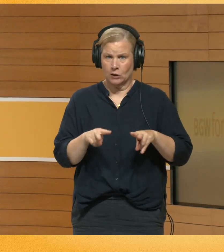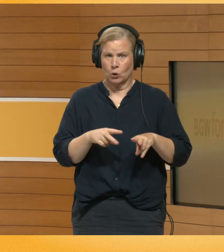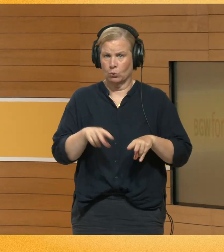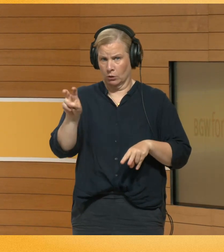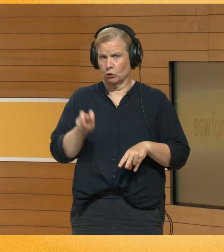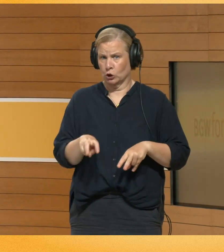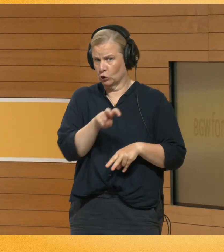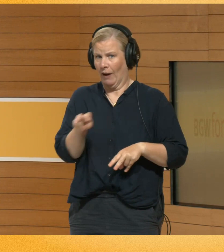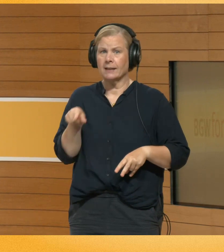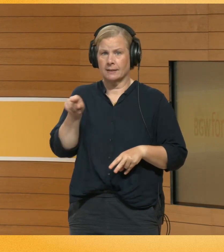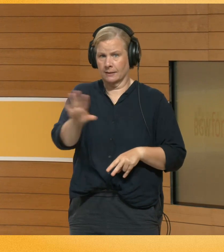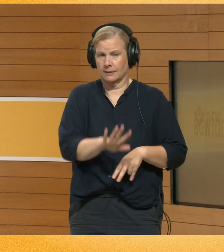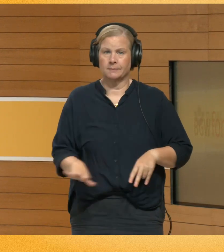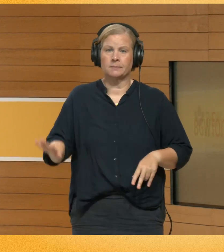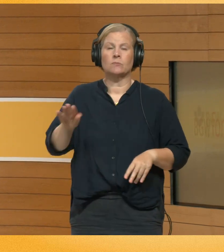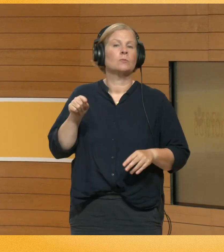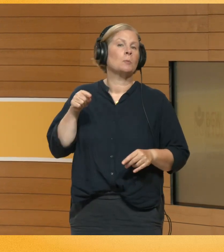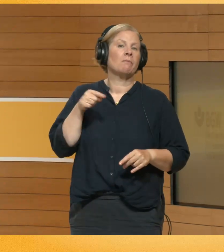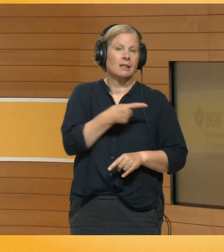organizations in Switzerland